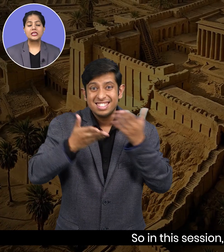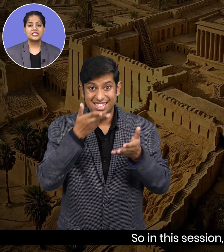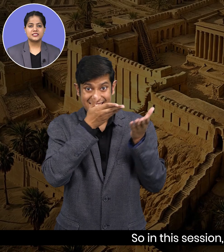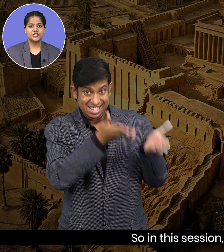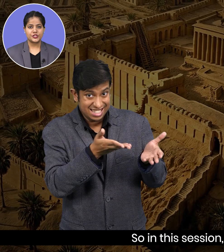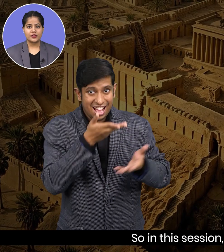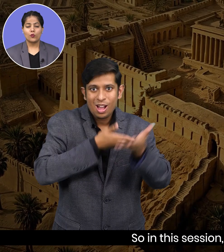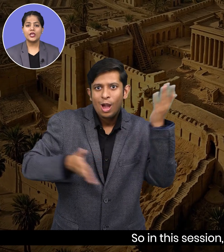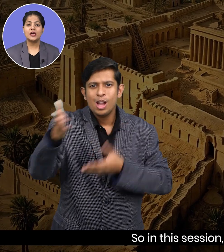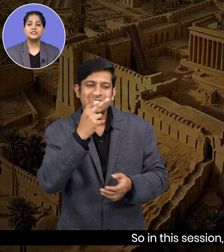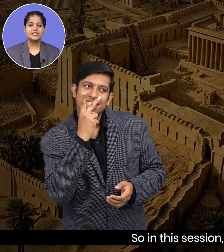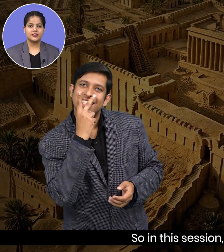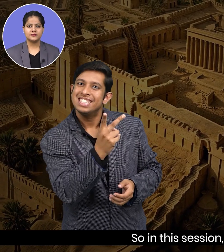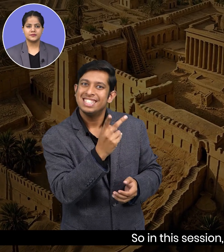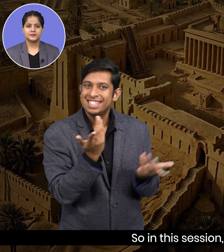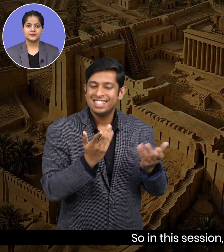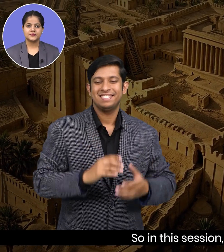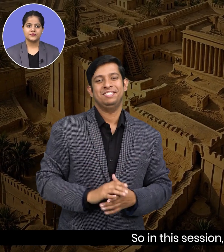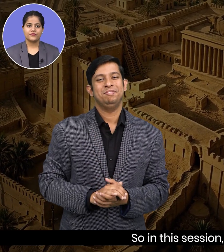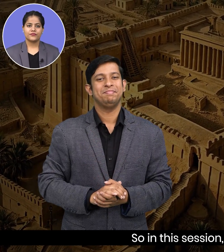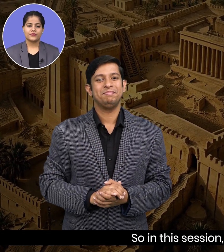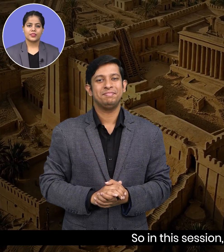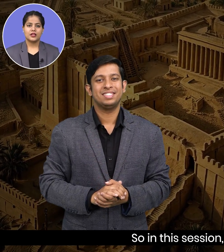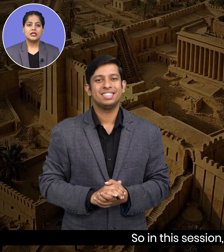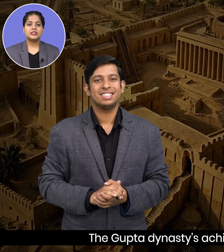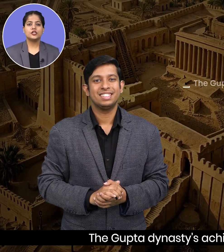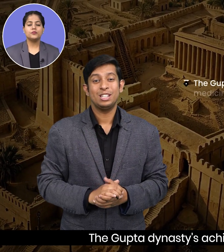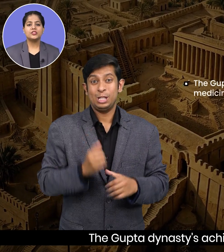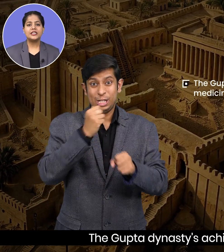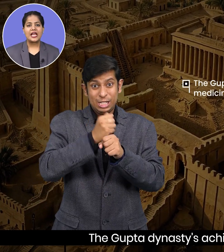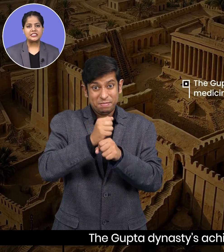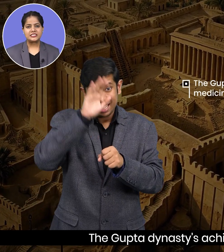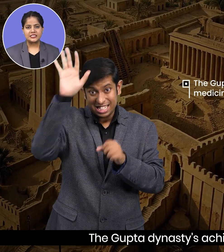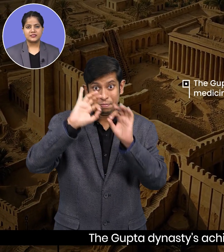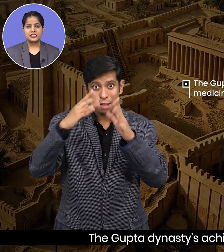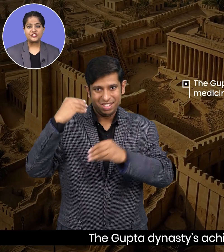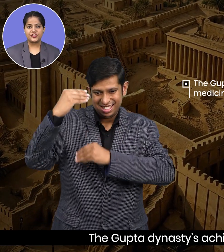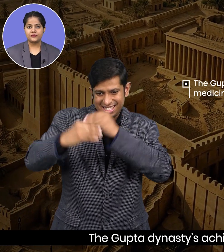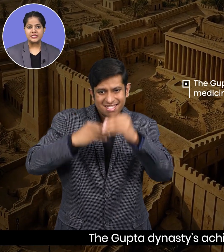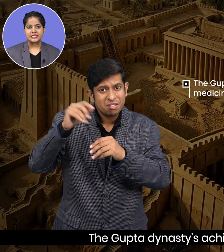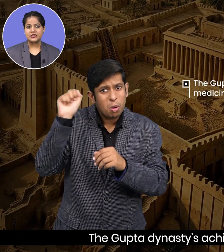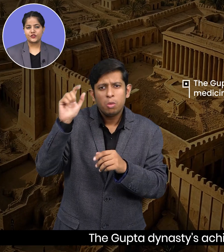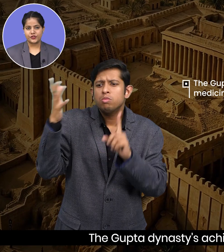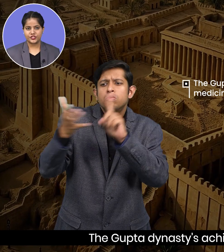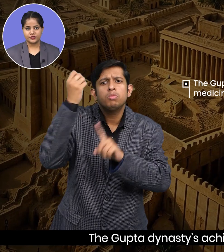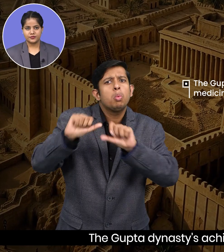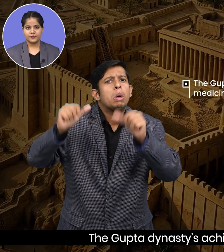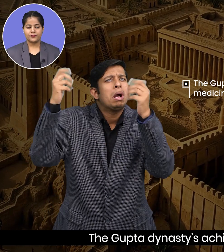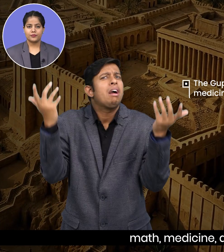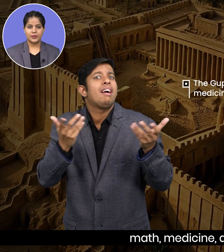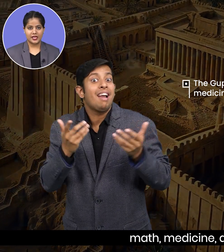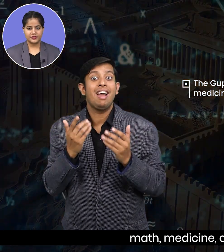So, in this session, we have seen the Gupta Dynasty's achievements in